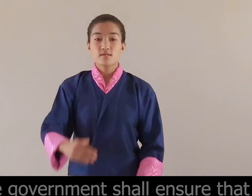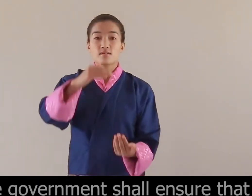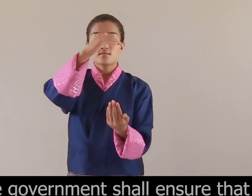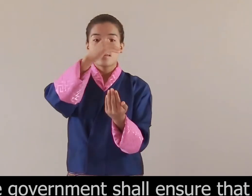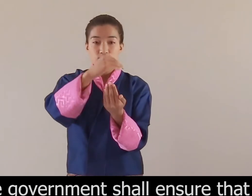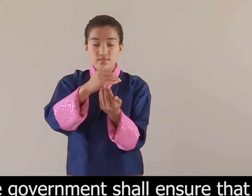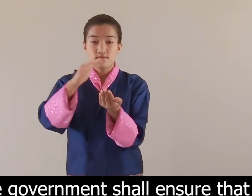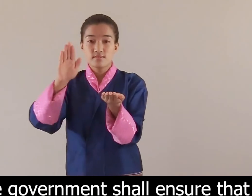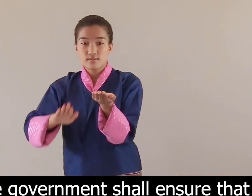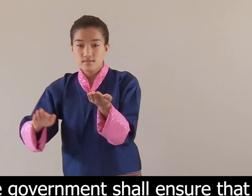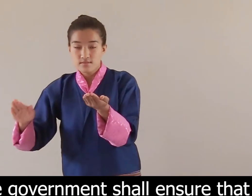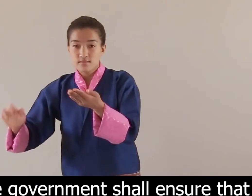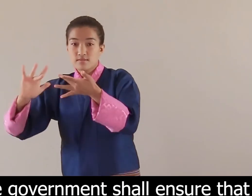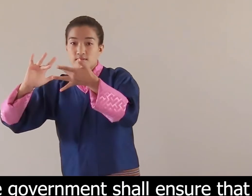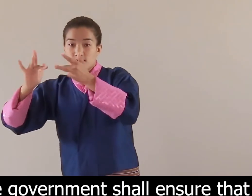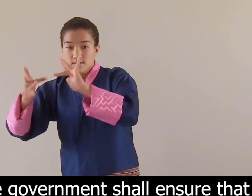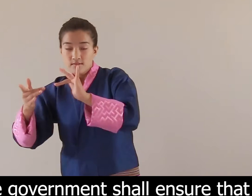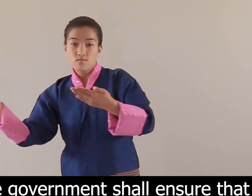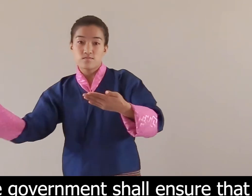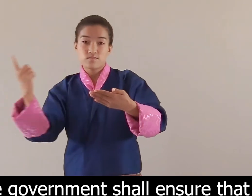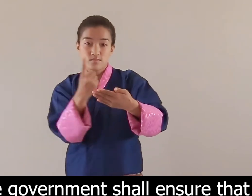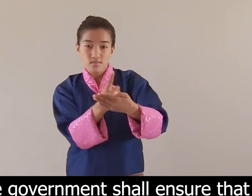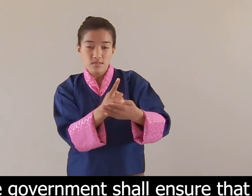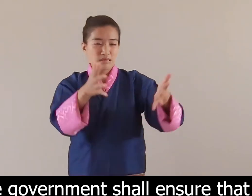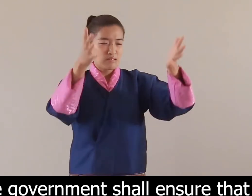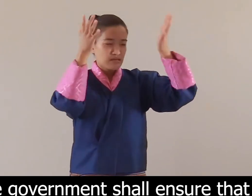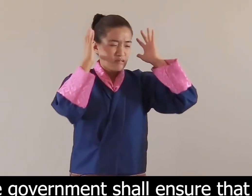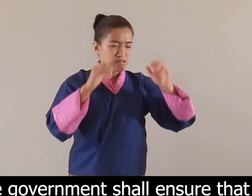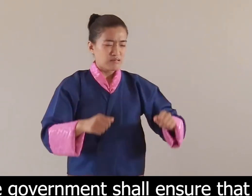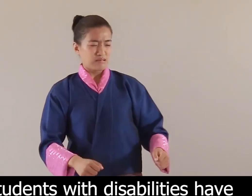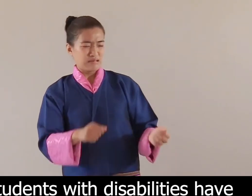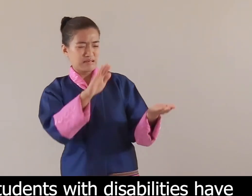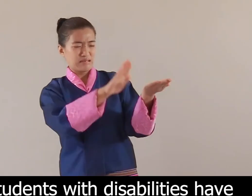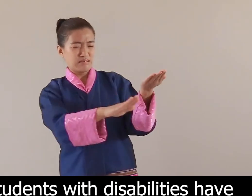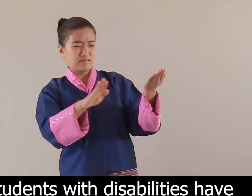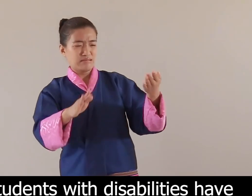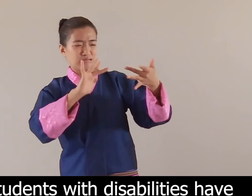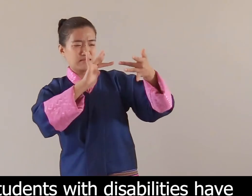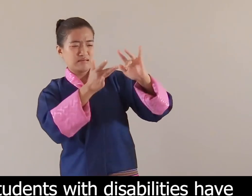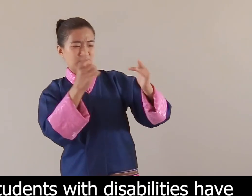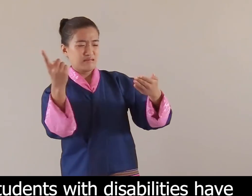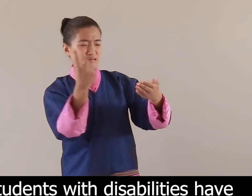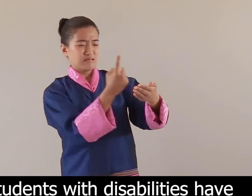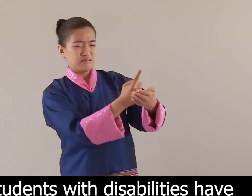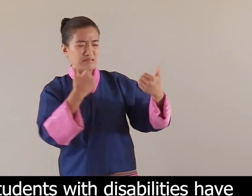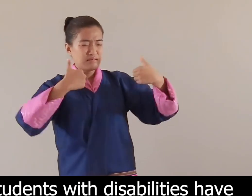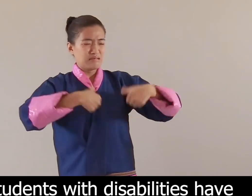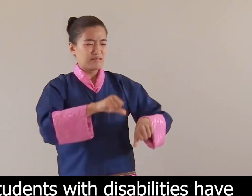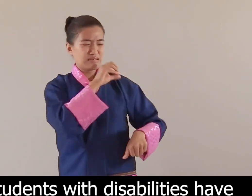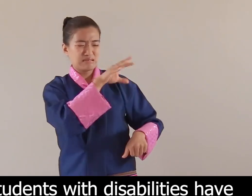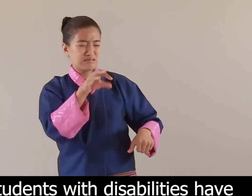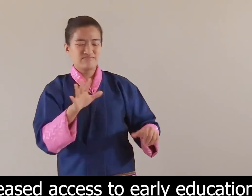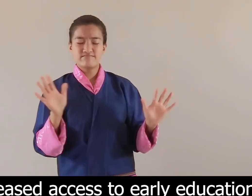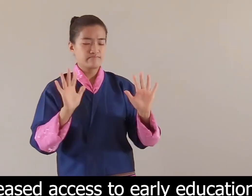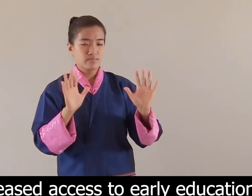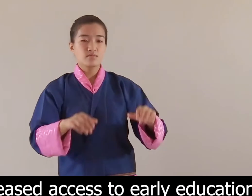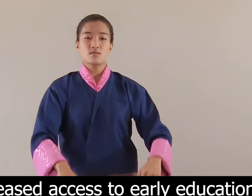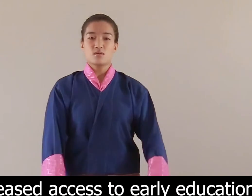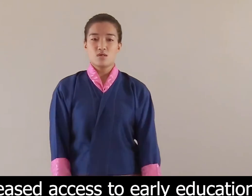The government shall ensure that students with disabilities have